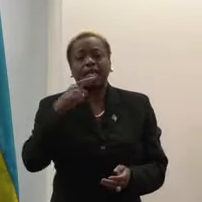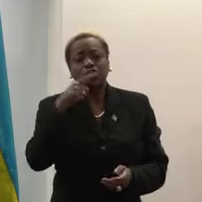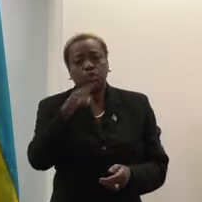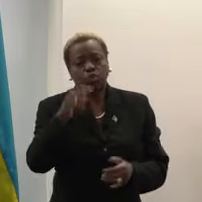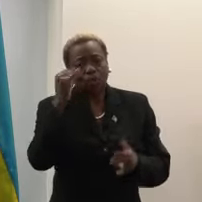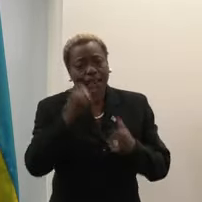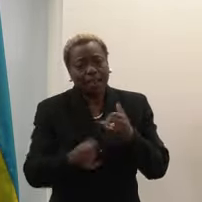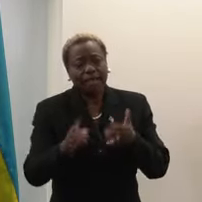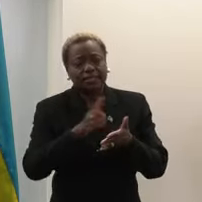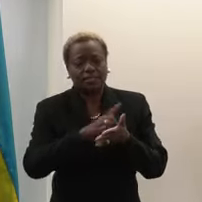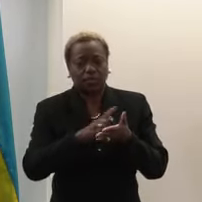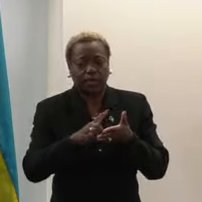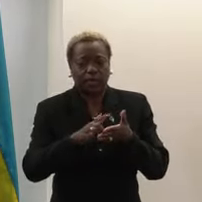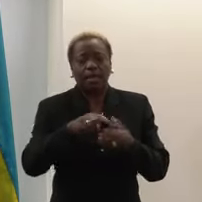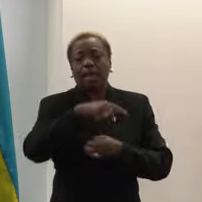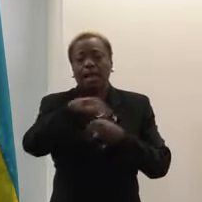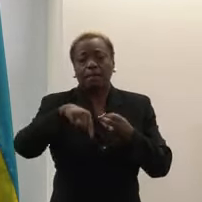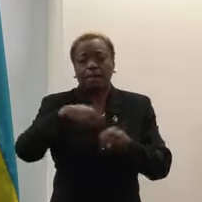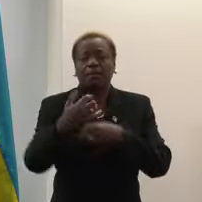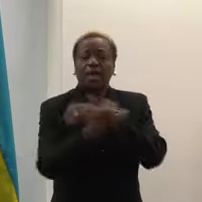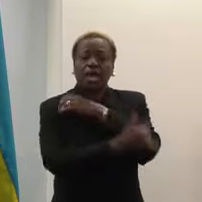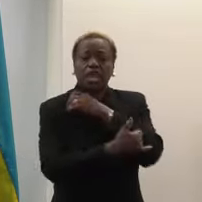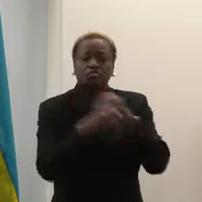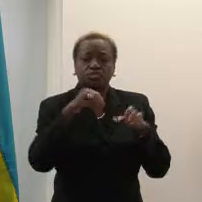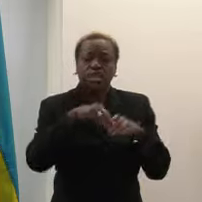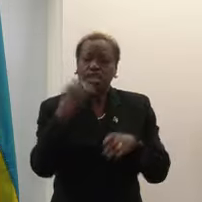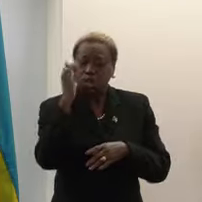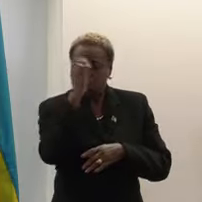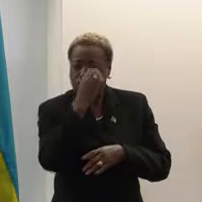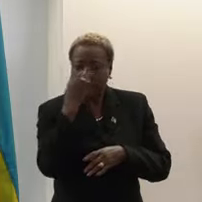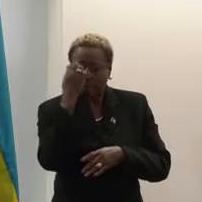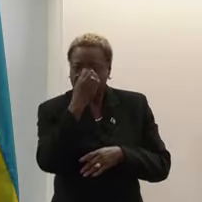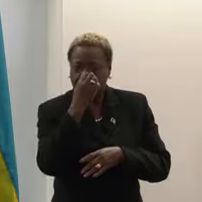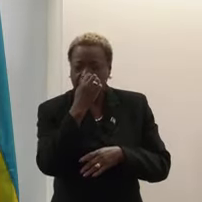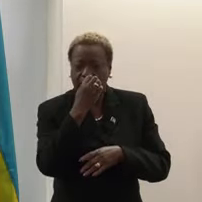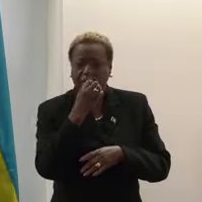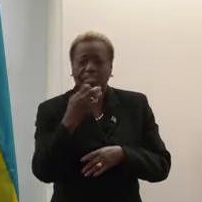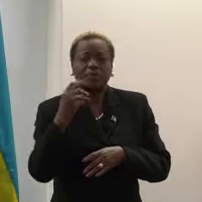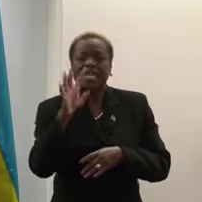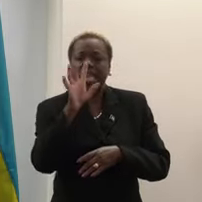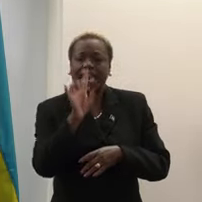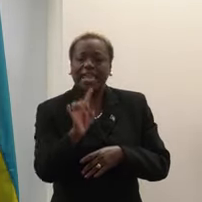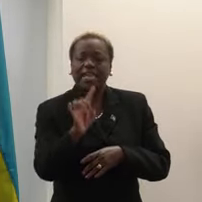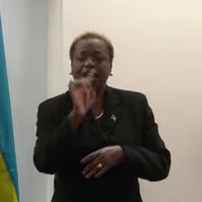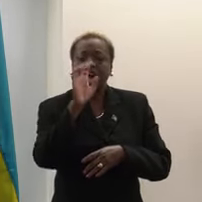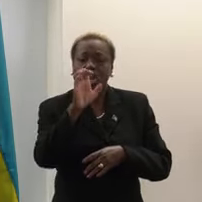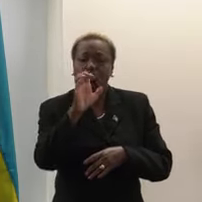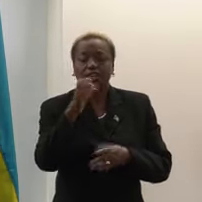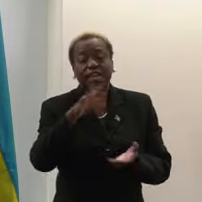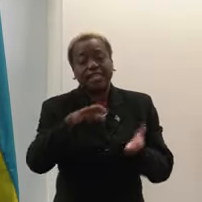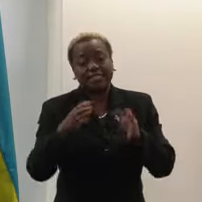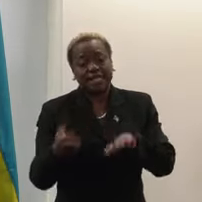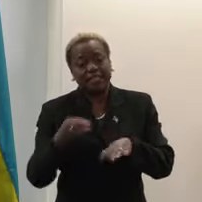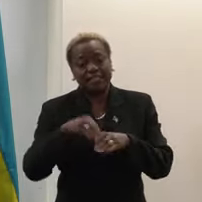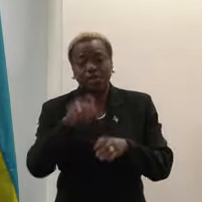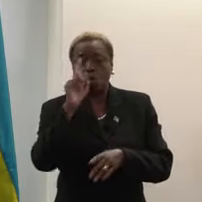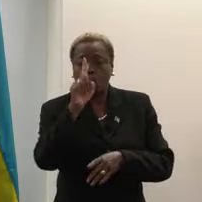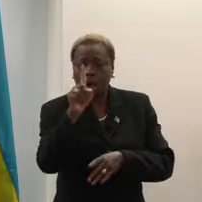week about a country in Europe where there was approximately 800 deaths in one